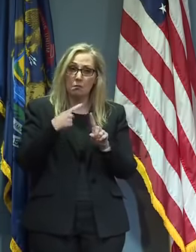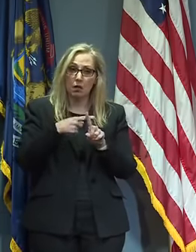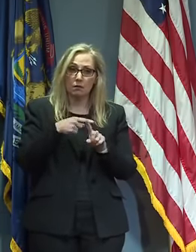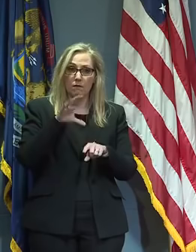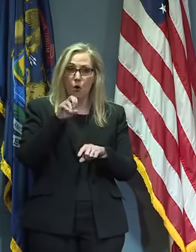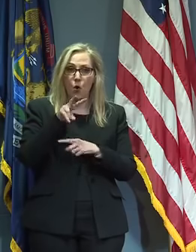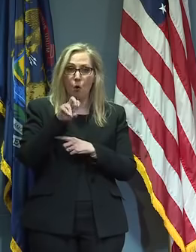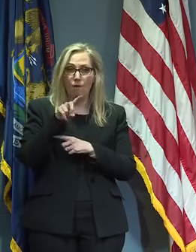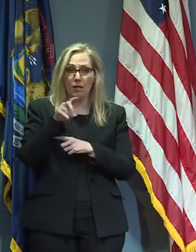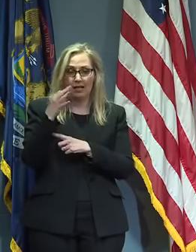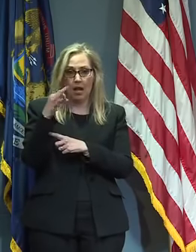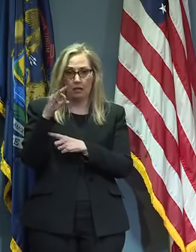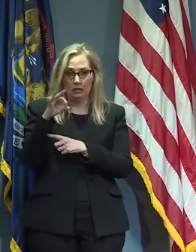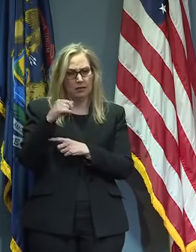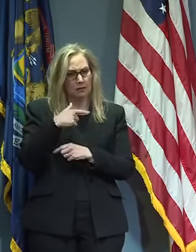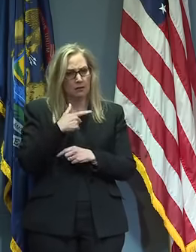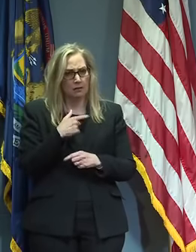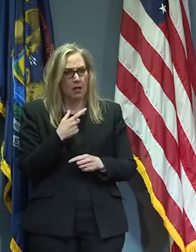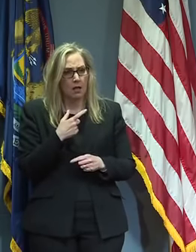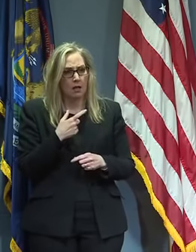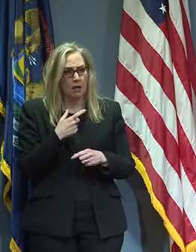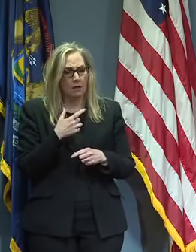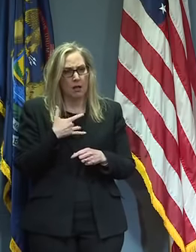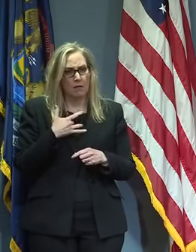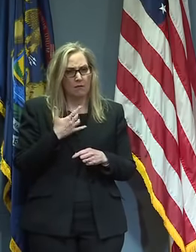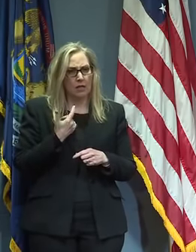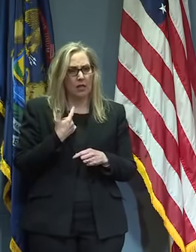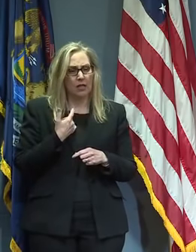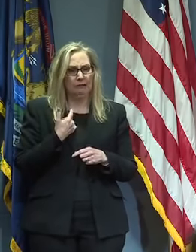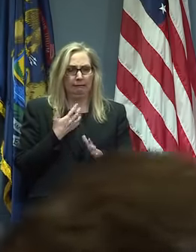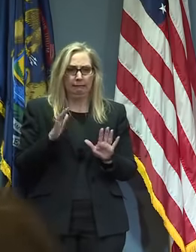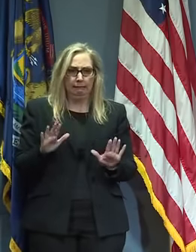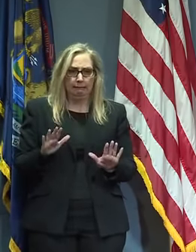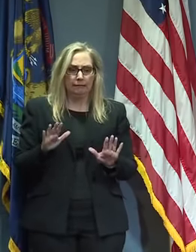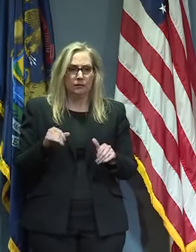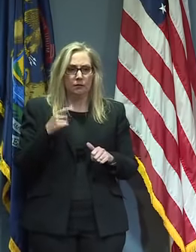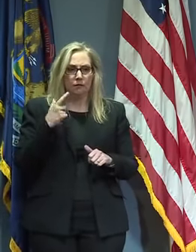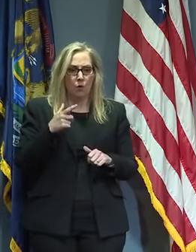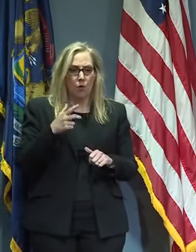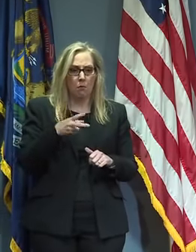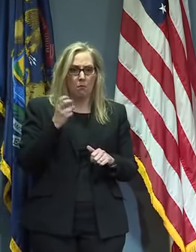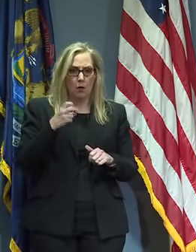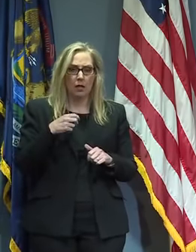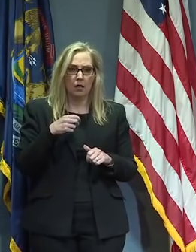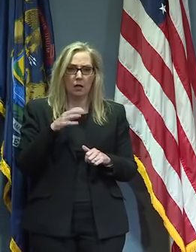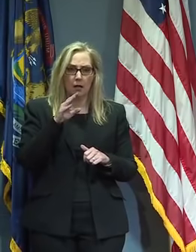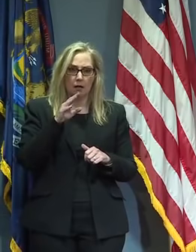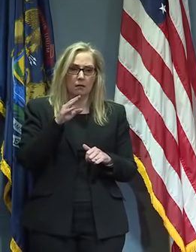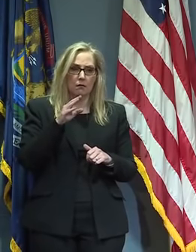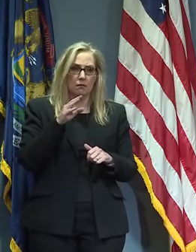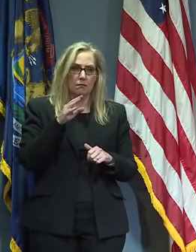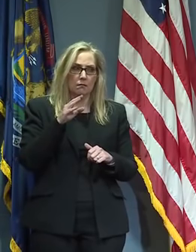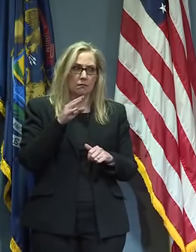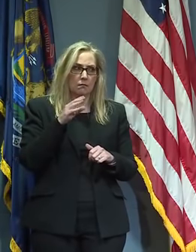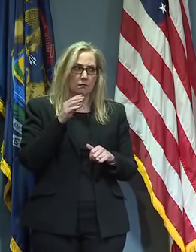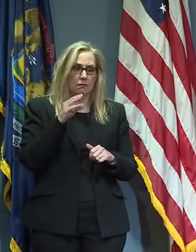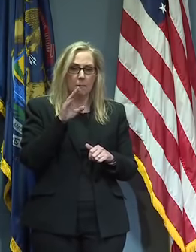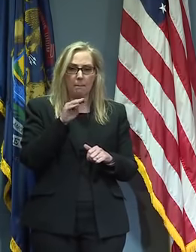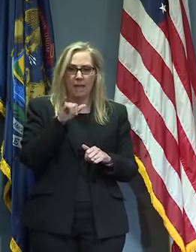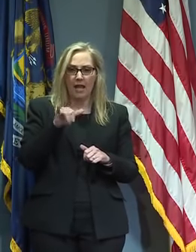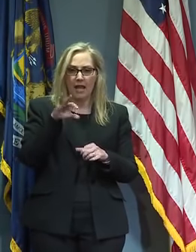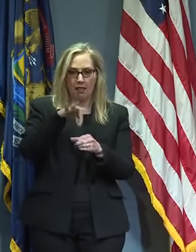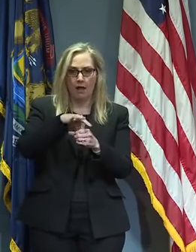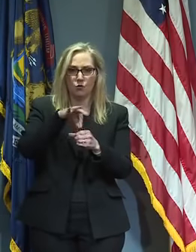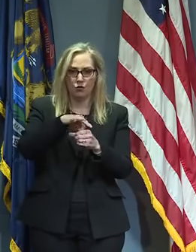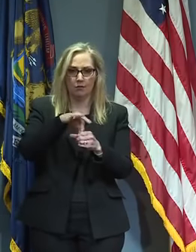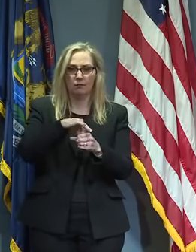Does that give you any pause going forward with in-person polling locations for the May elections? And if not, why not